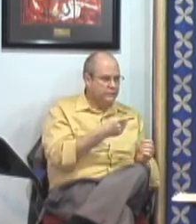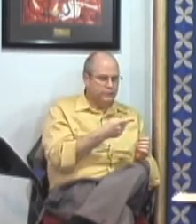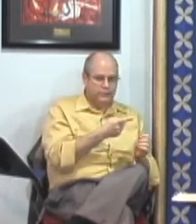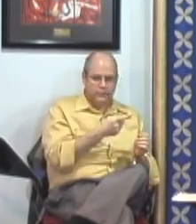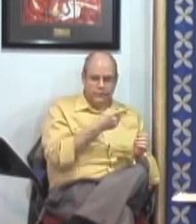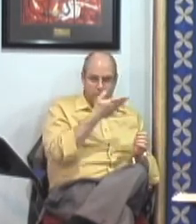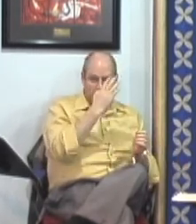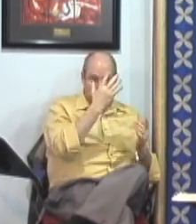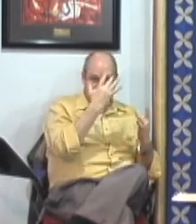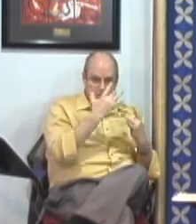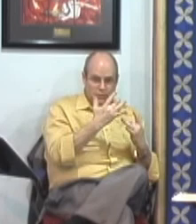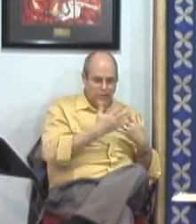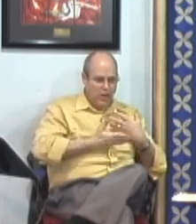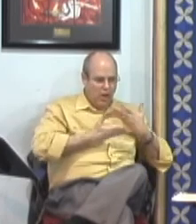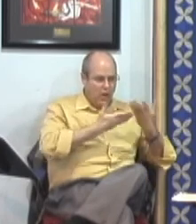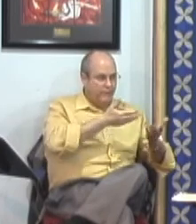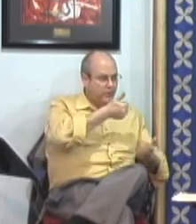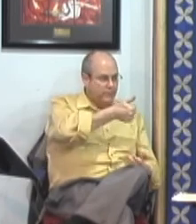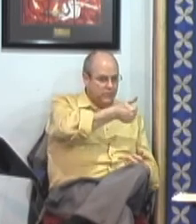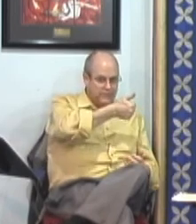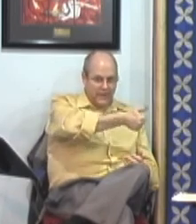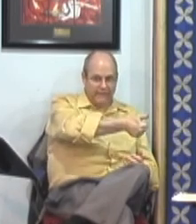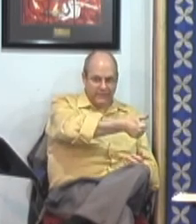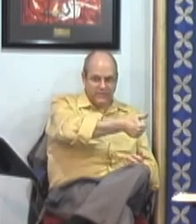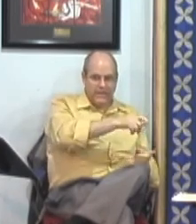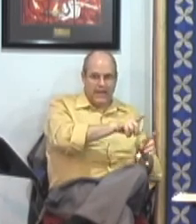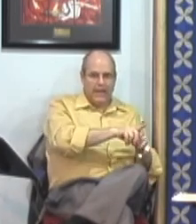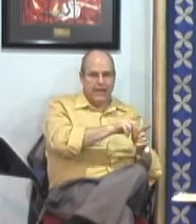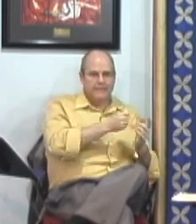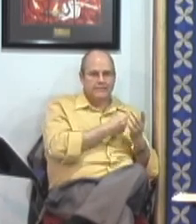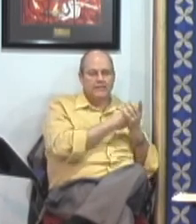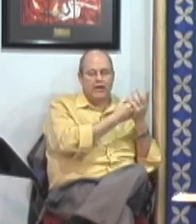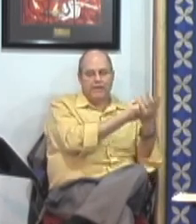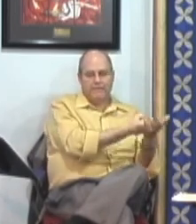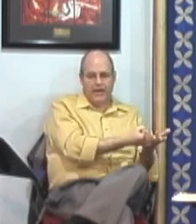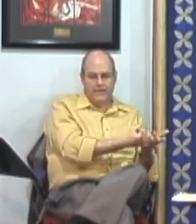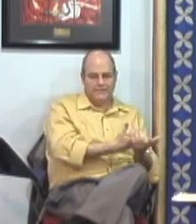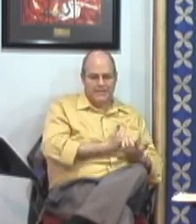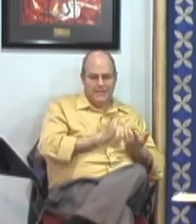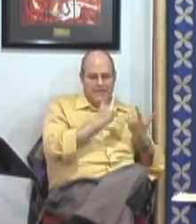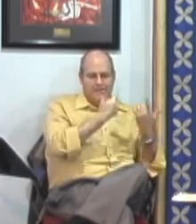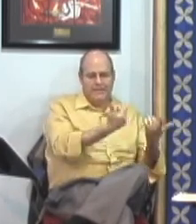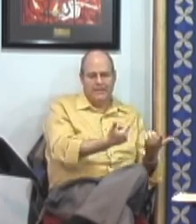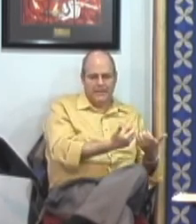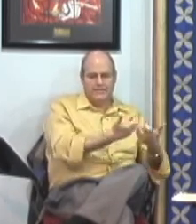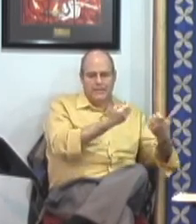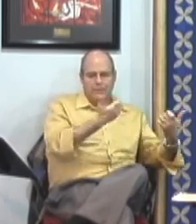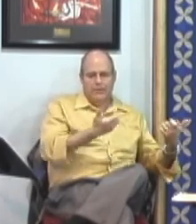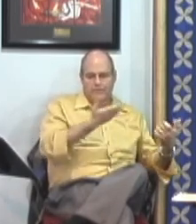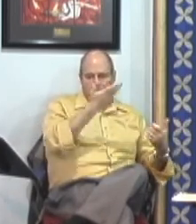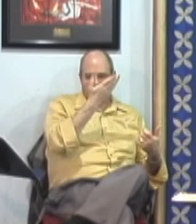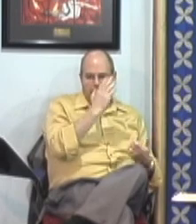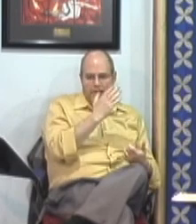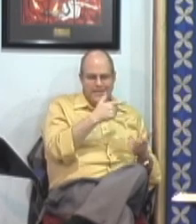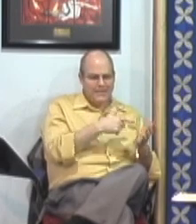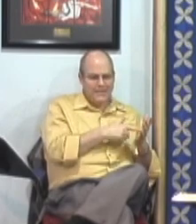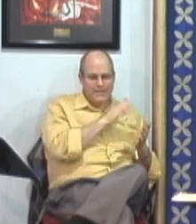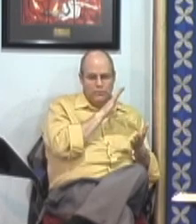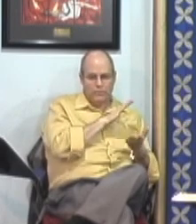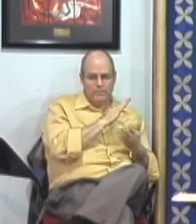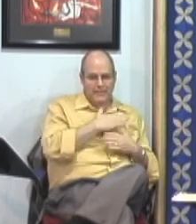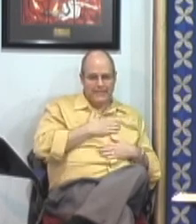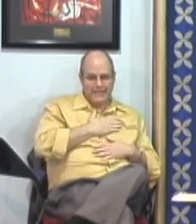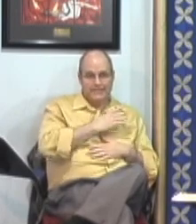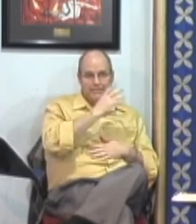view of God's mercies, to offer yourselves as a sacrifice, living and set apart for God. This will please